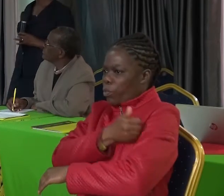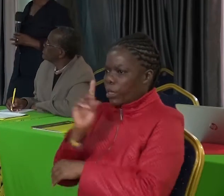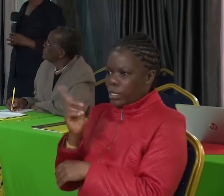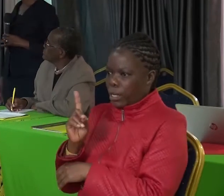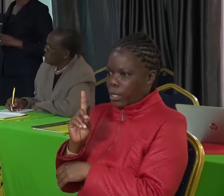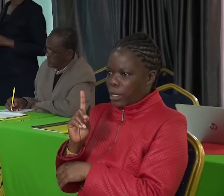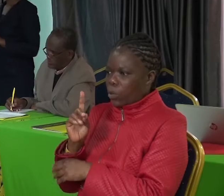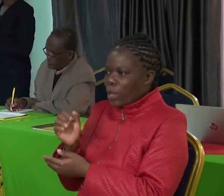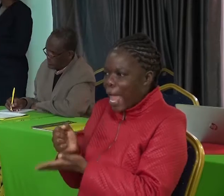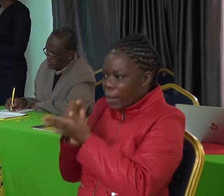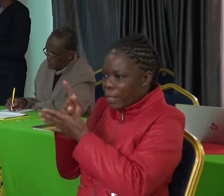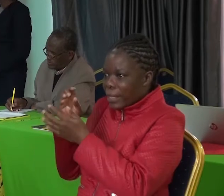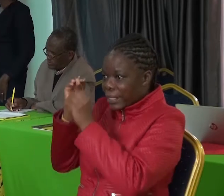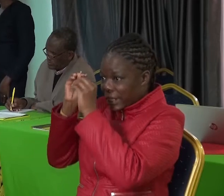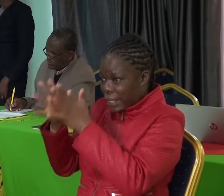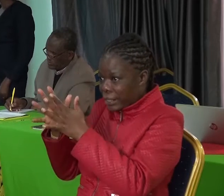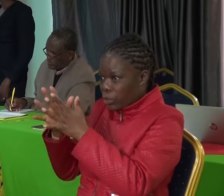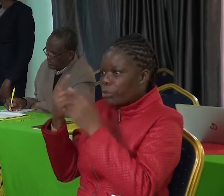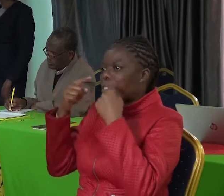successful. Then